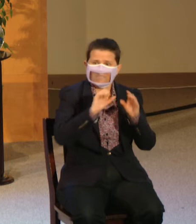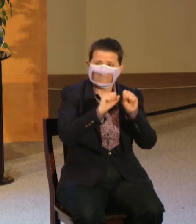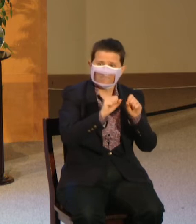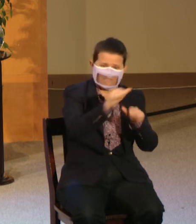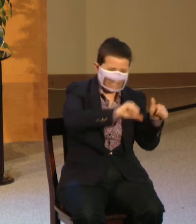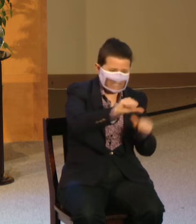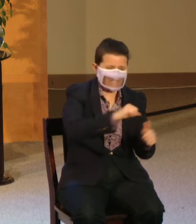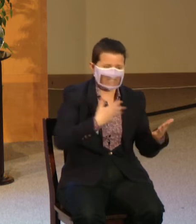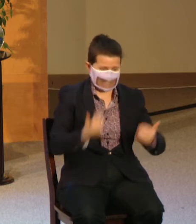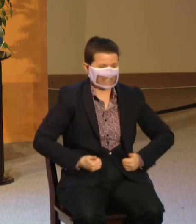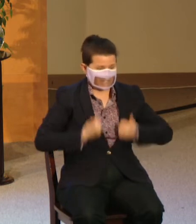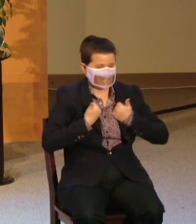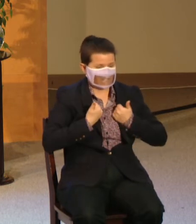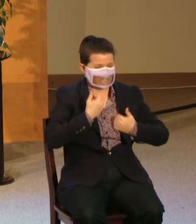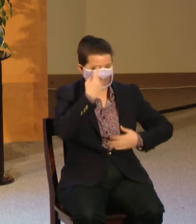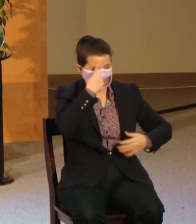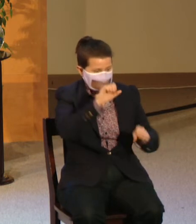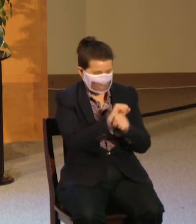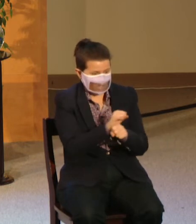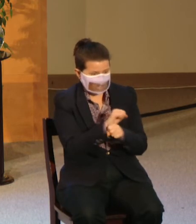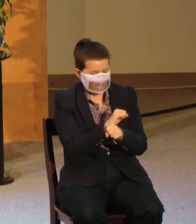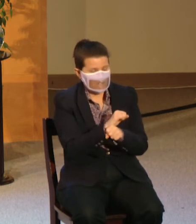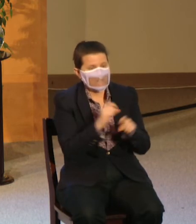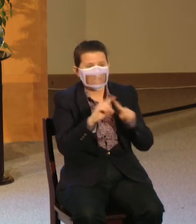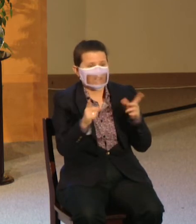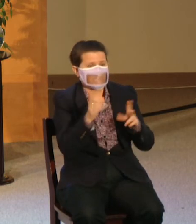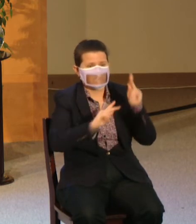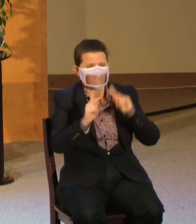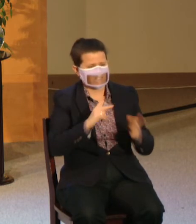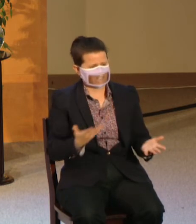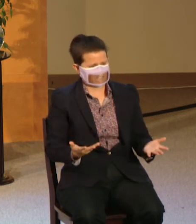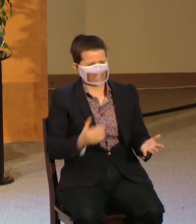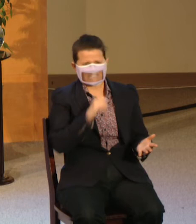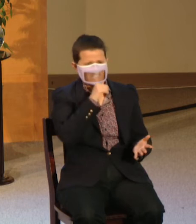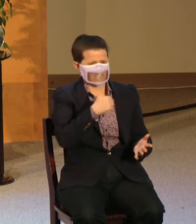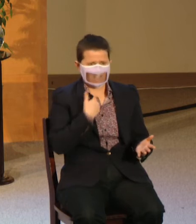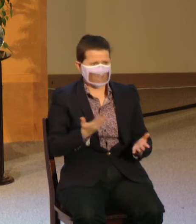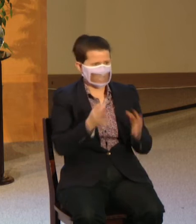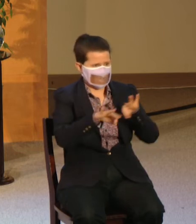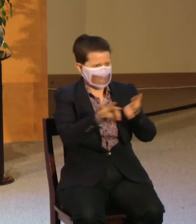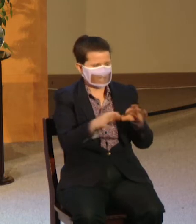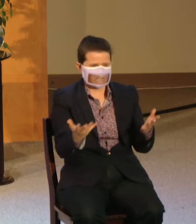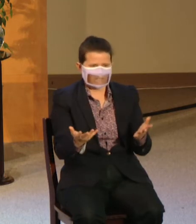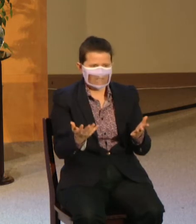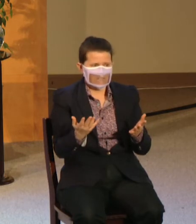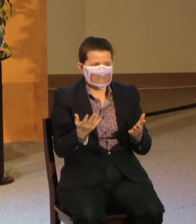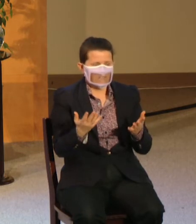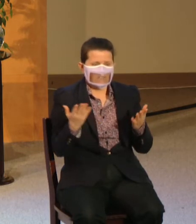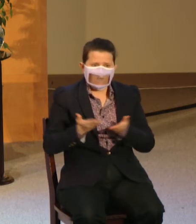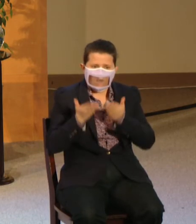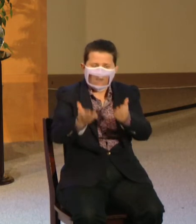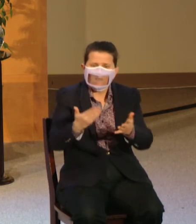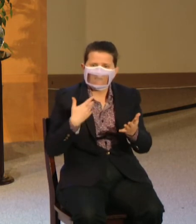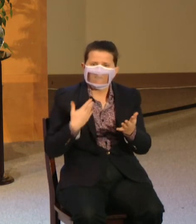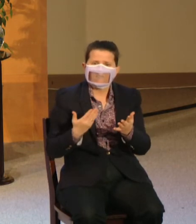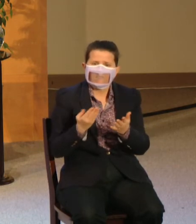have discovered it isn't worth it. Employers are even offering higher wages, benefits, signing bonuses, and they're still